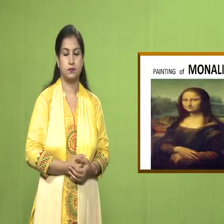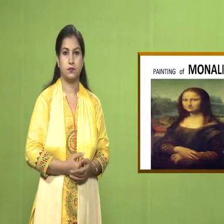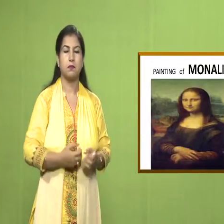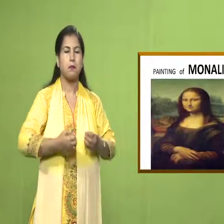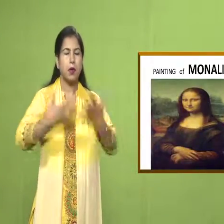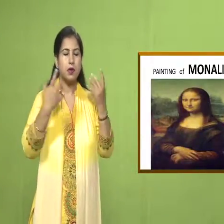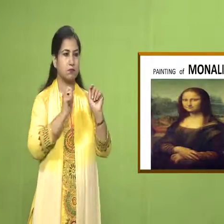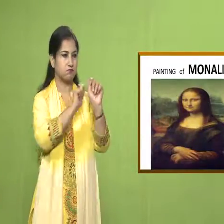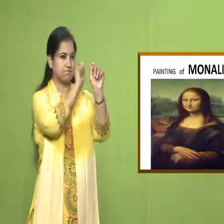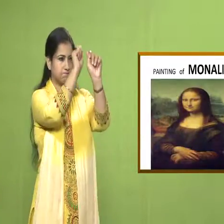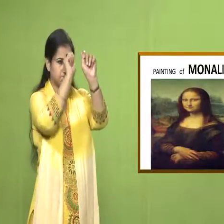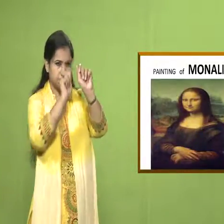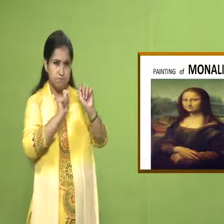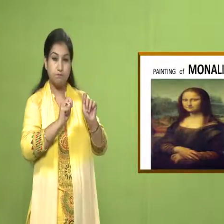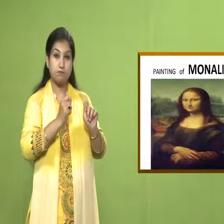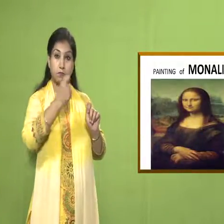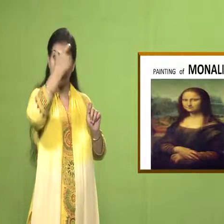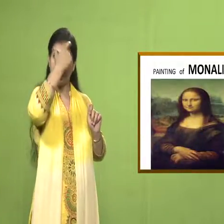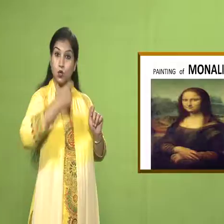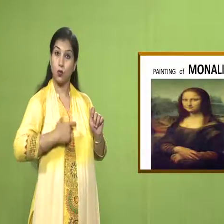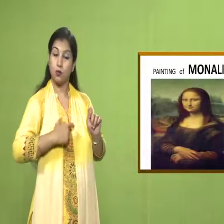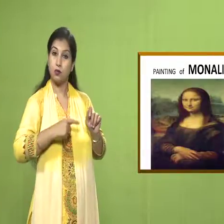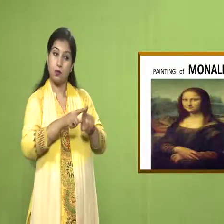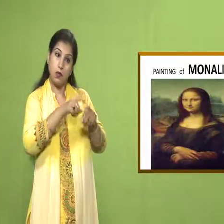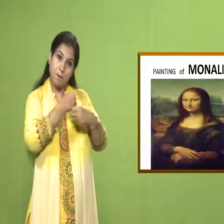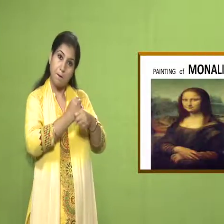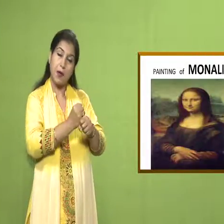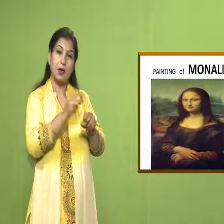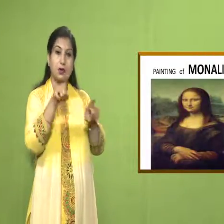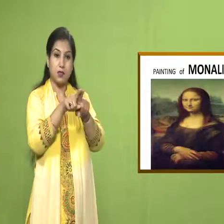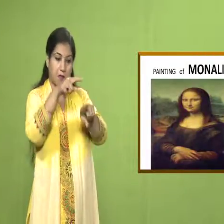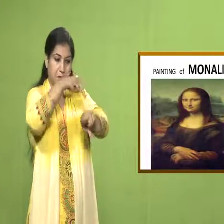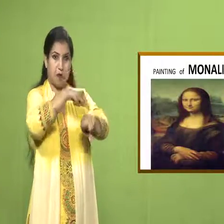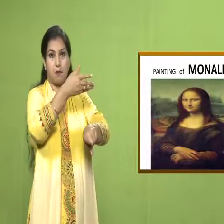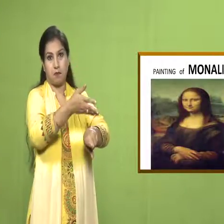Many sculptures of human beings were made during Renaissance.